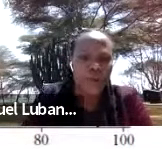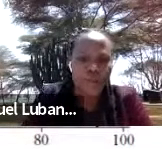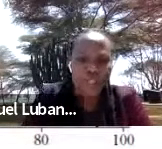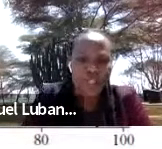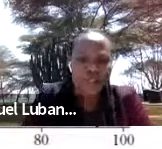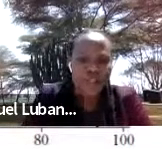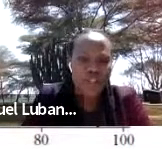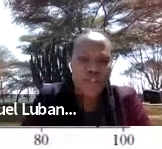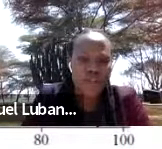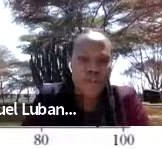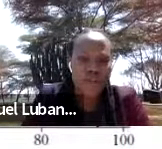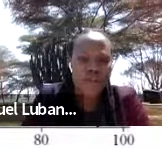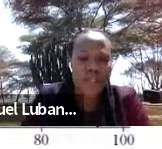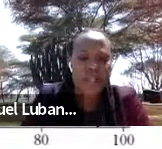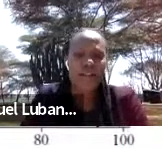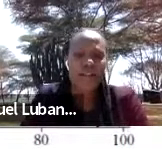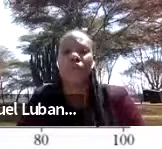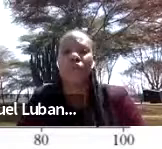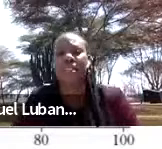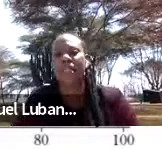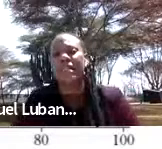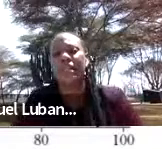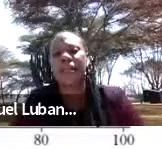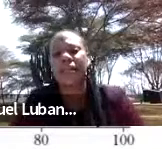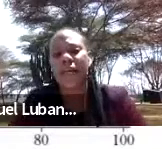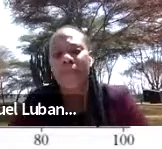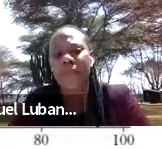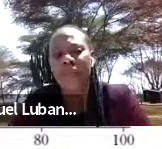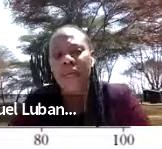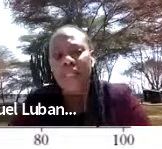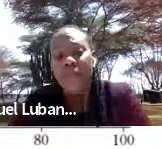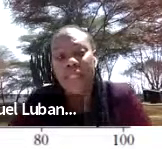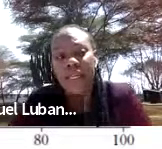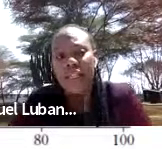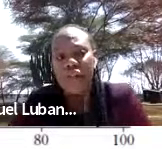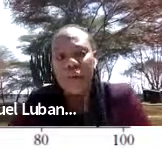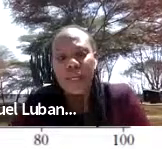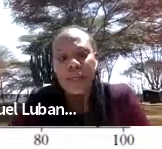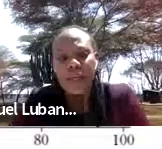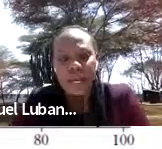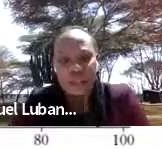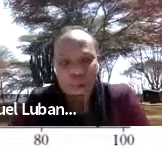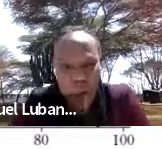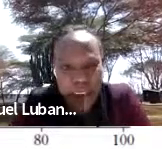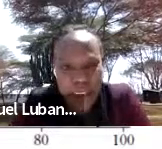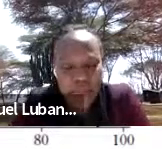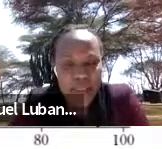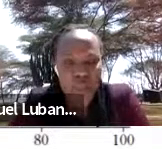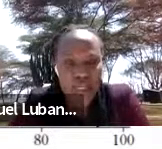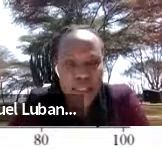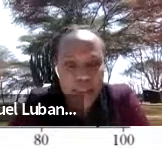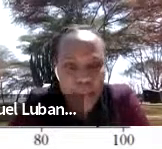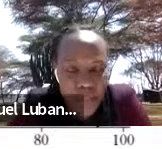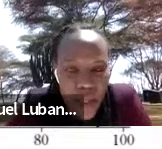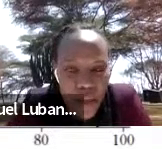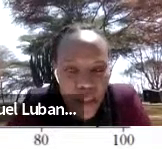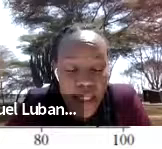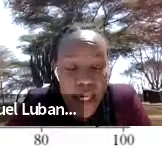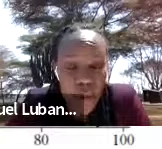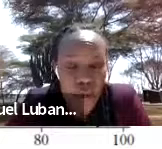bottom, which says fraction of children under 5 not stunted. And that's basically showing we are at 26%. That's